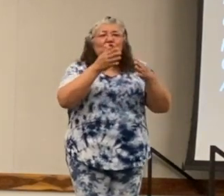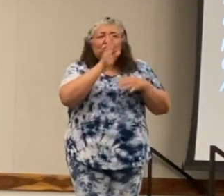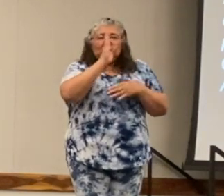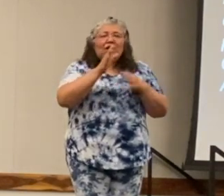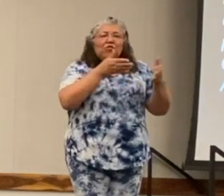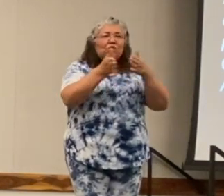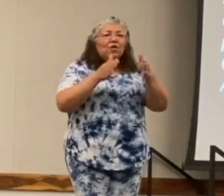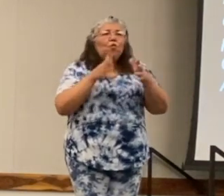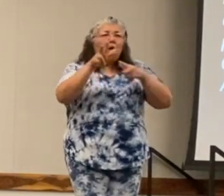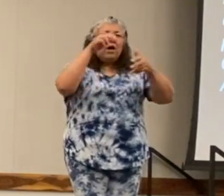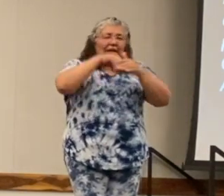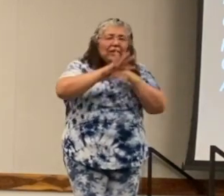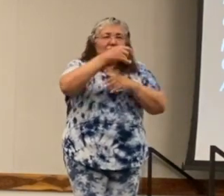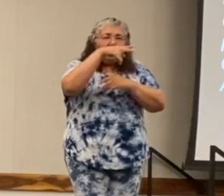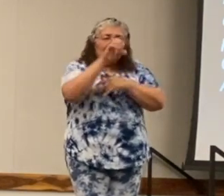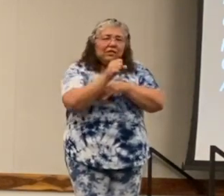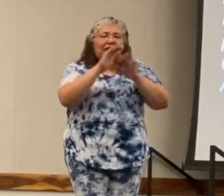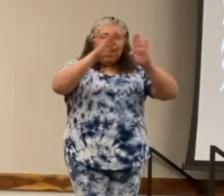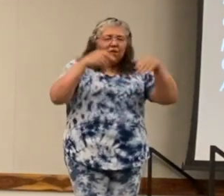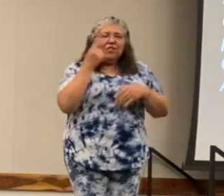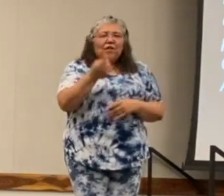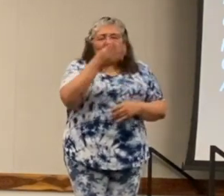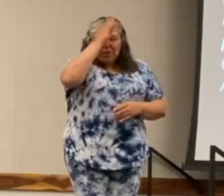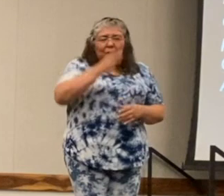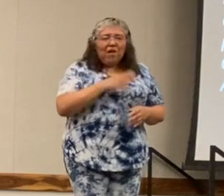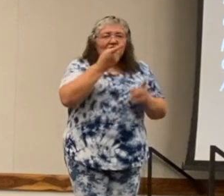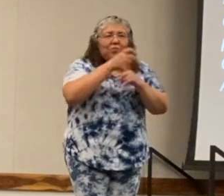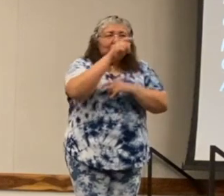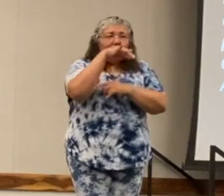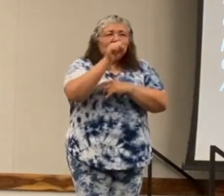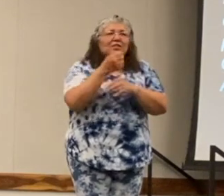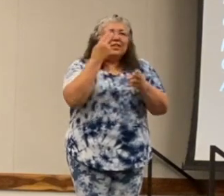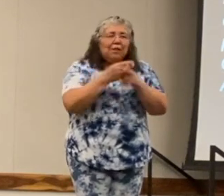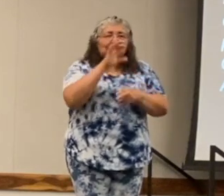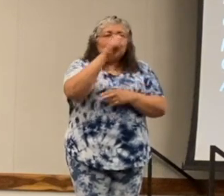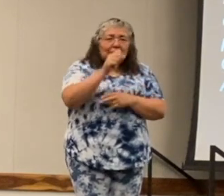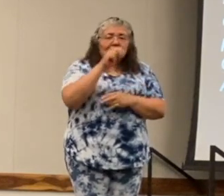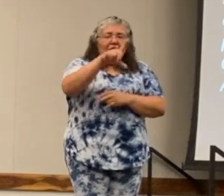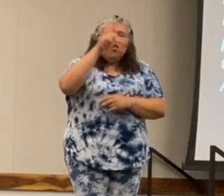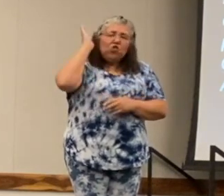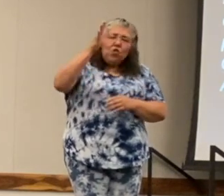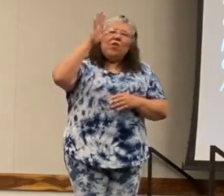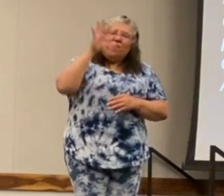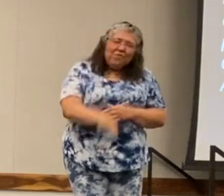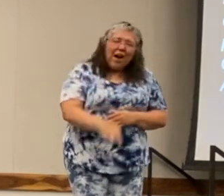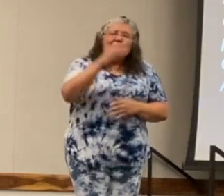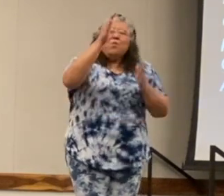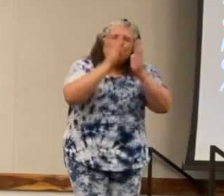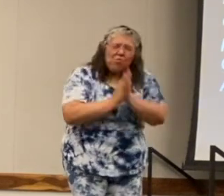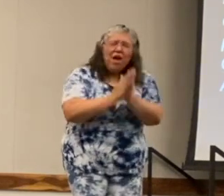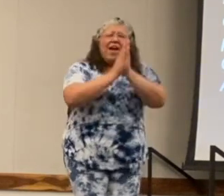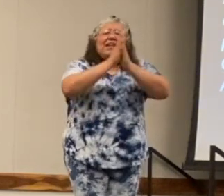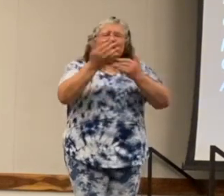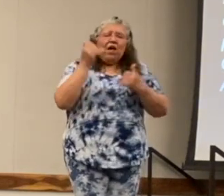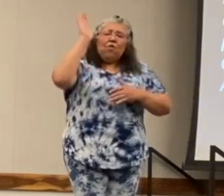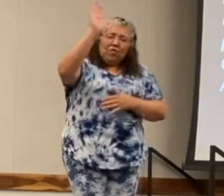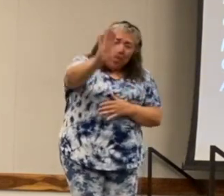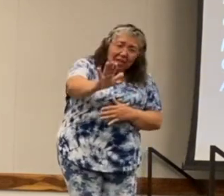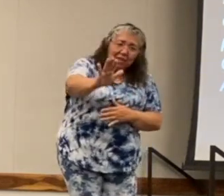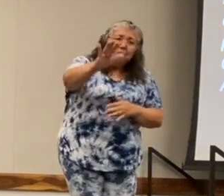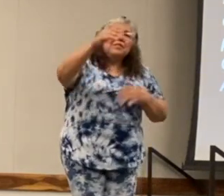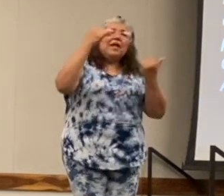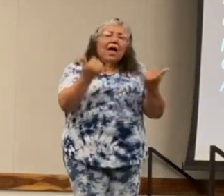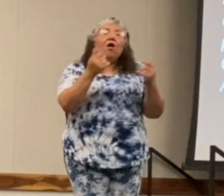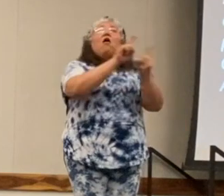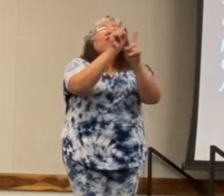into Judas's house. There is a man from Tarsus whose name is Saul, and you will find him praying. I want you to lay hands on him. Oh,